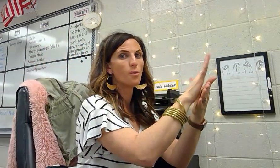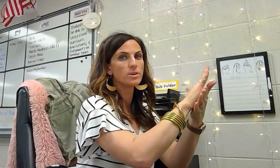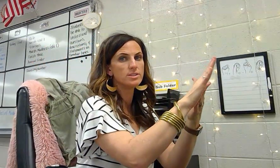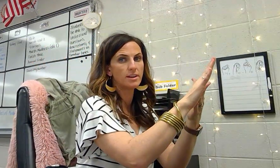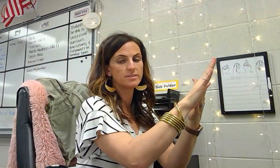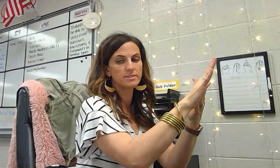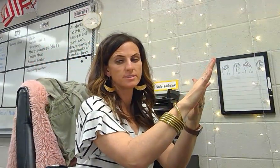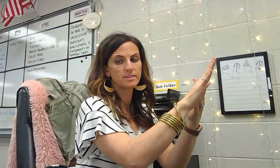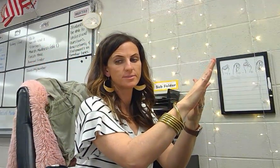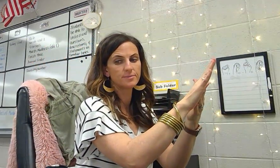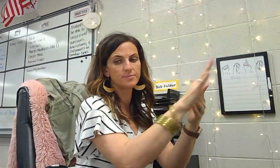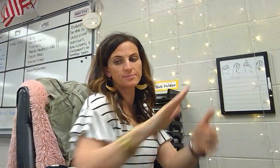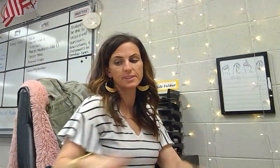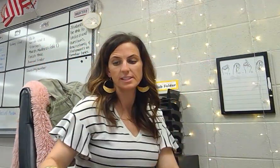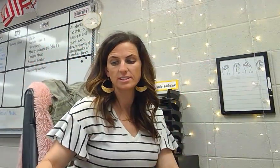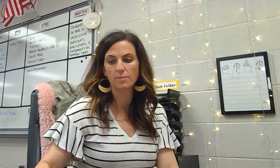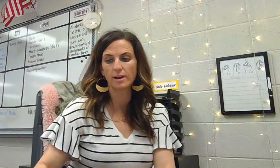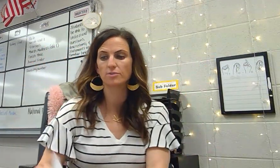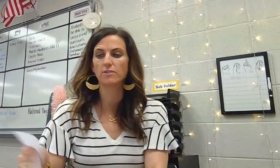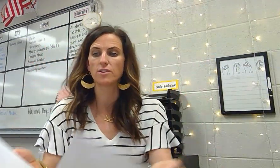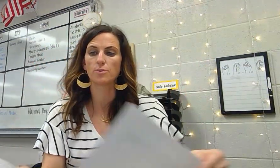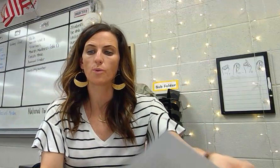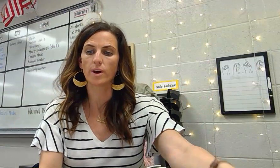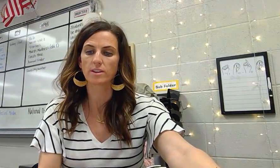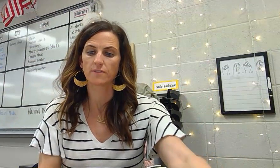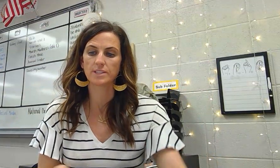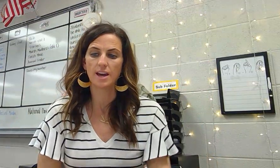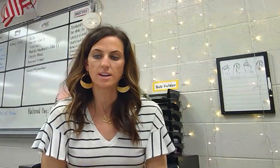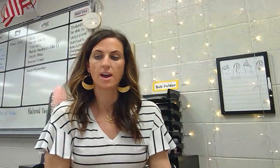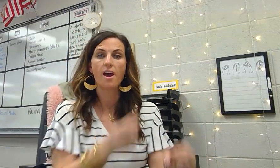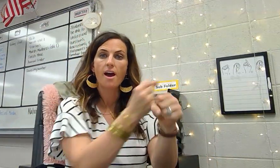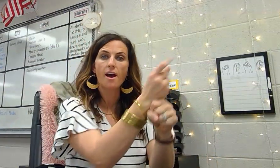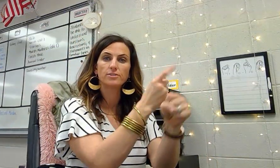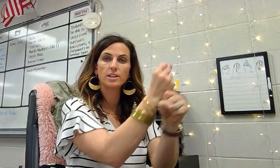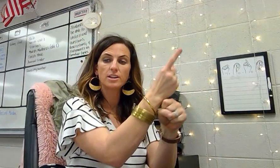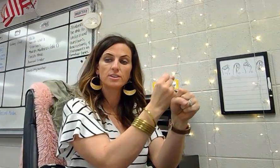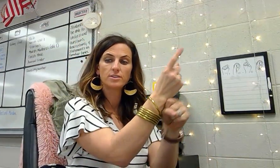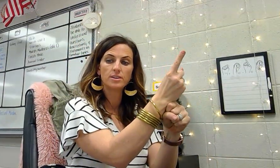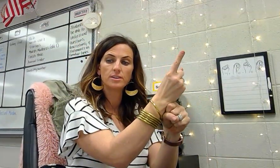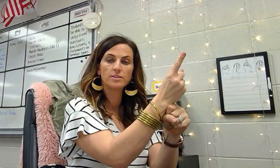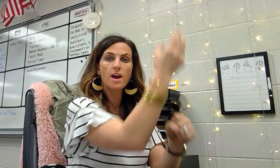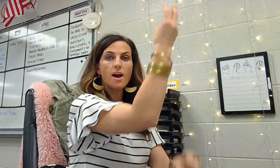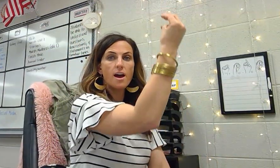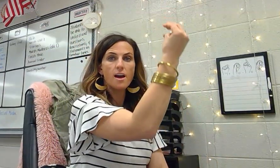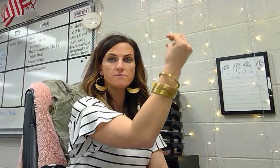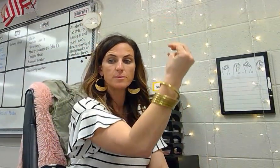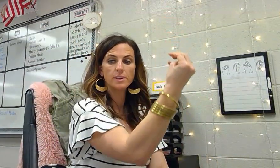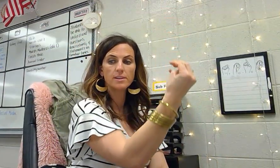or dust. Let's go back and review real quick. The 10, every year, every